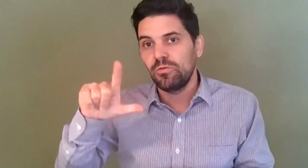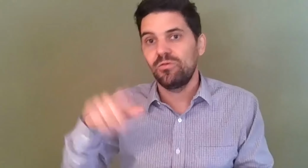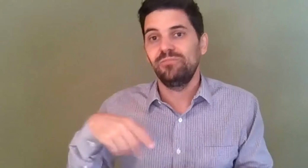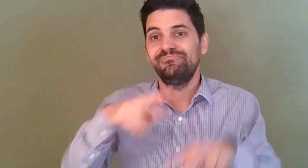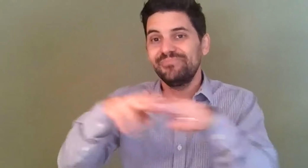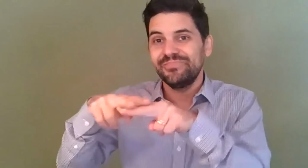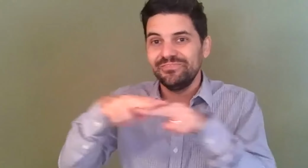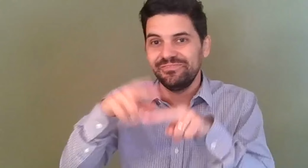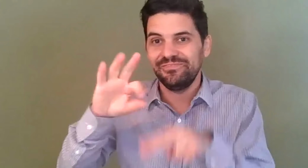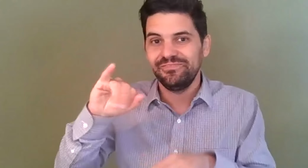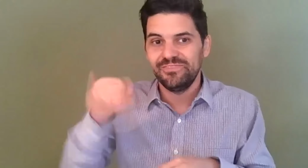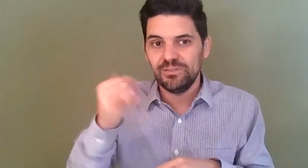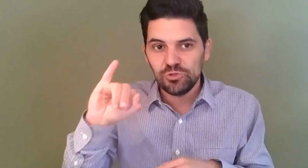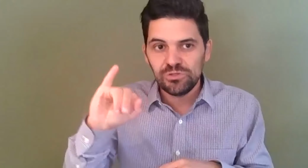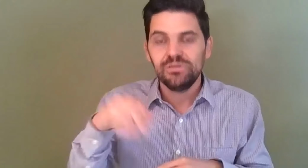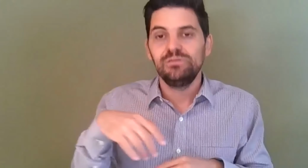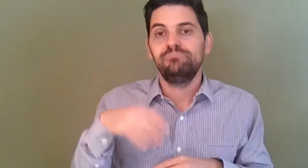Somalia,